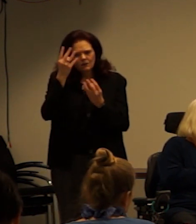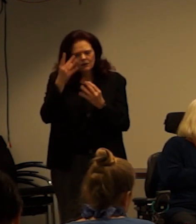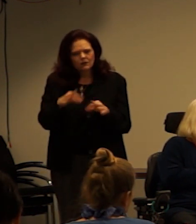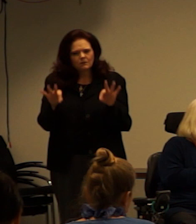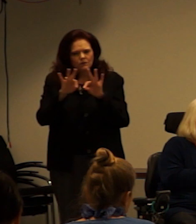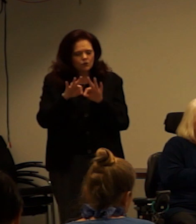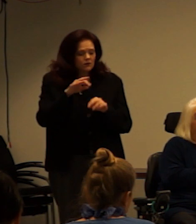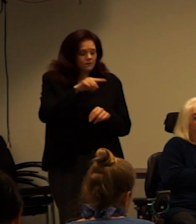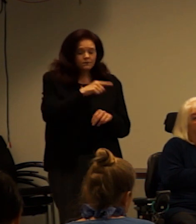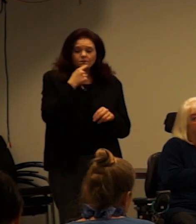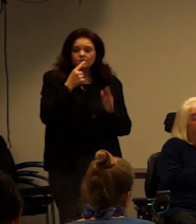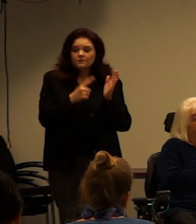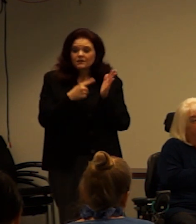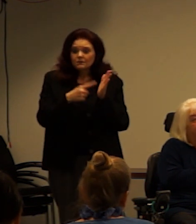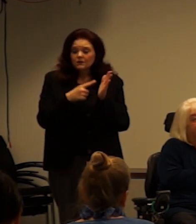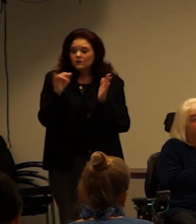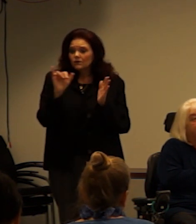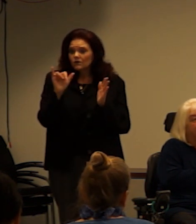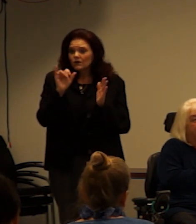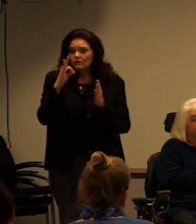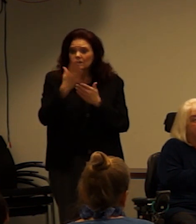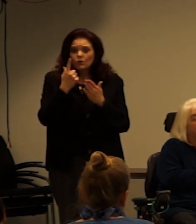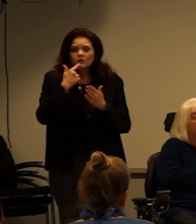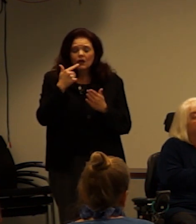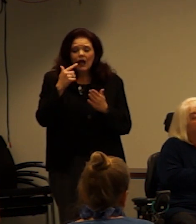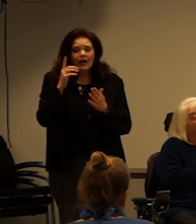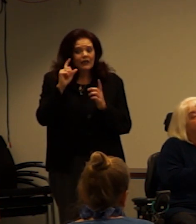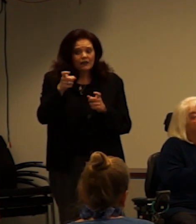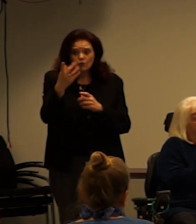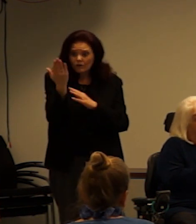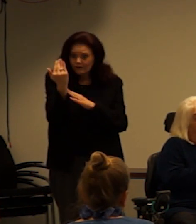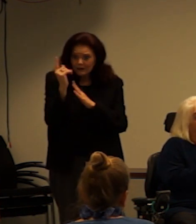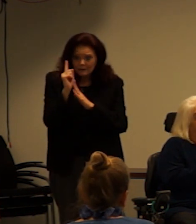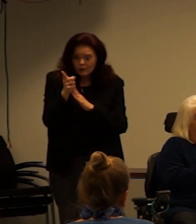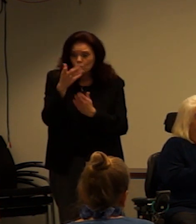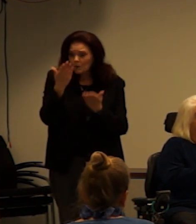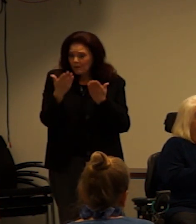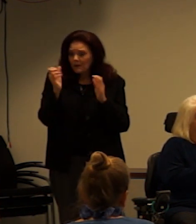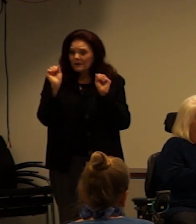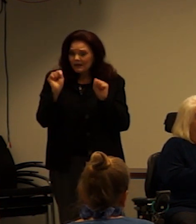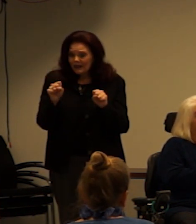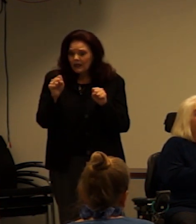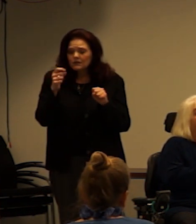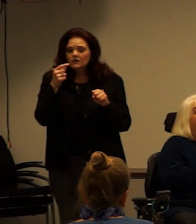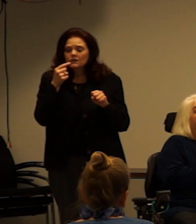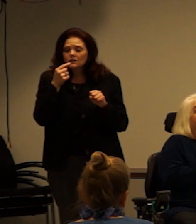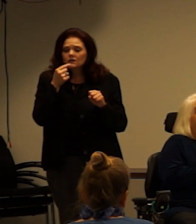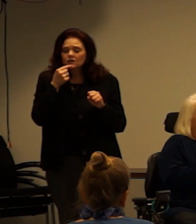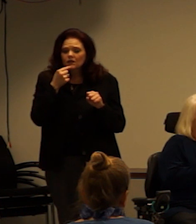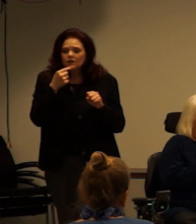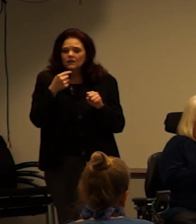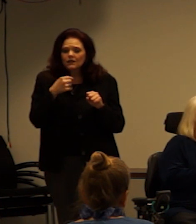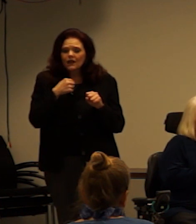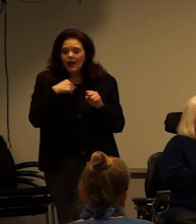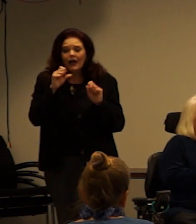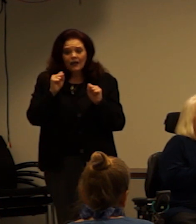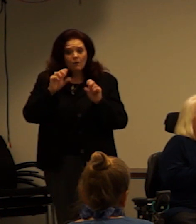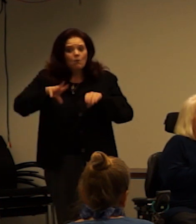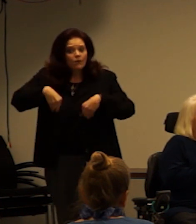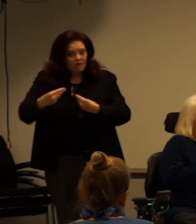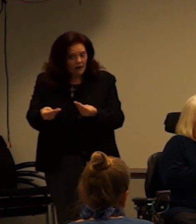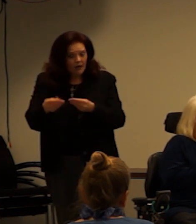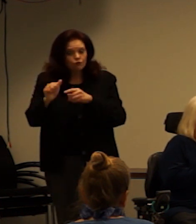if you had somebody that said, hey, I'll give you 15 minutes, you might be able to go and simply say, I can provide